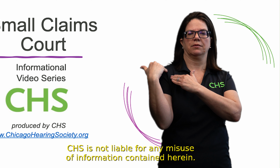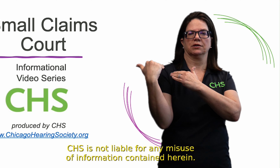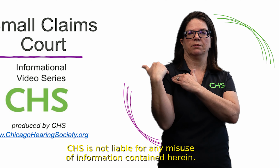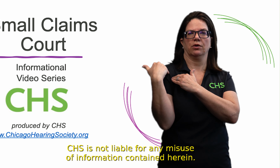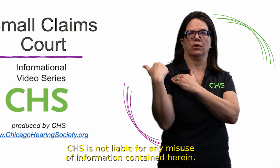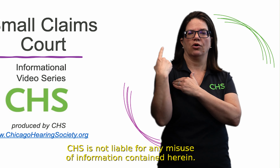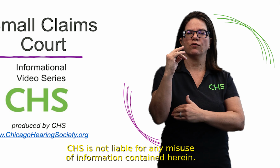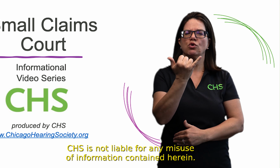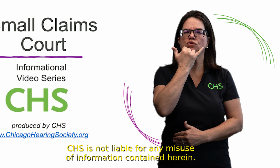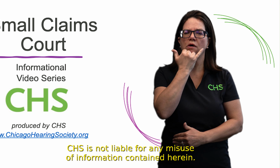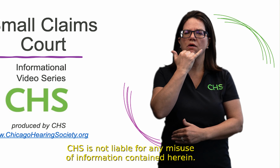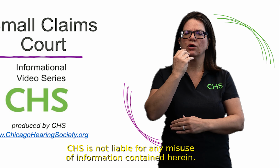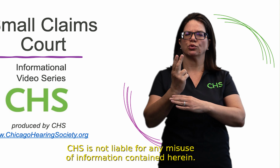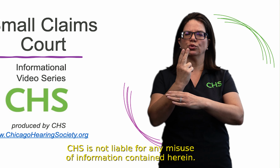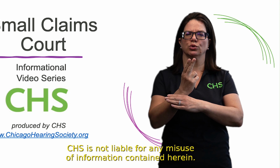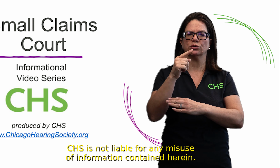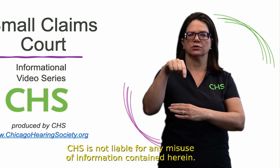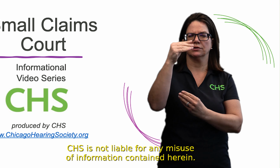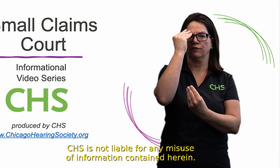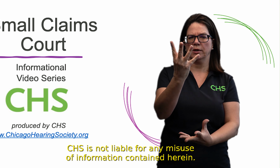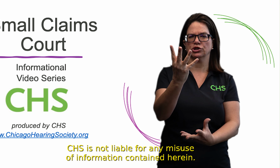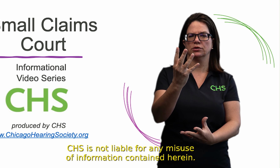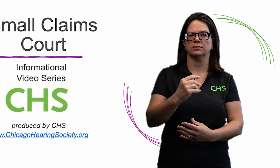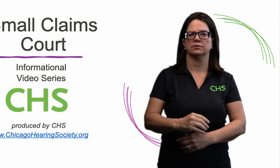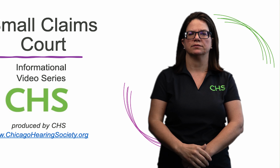for any misuse of information contained herein.